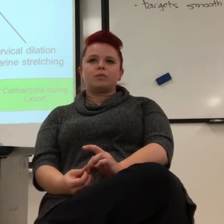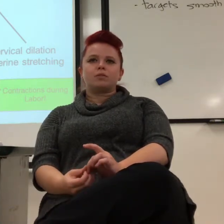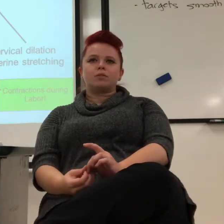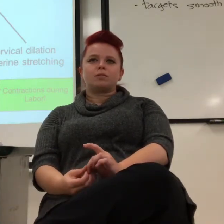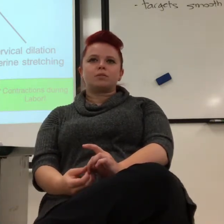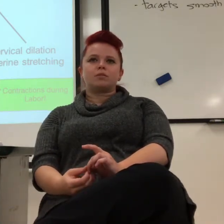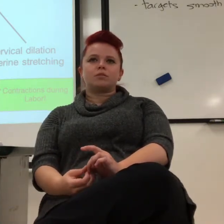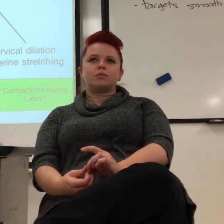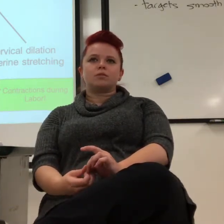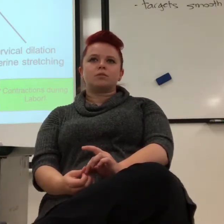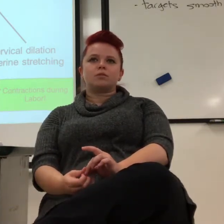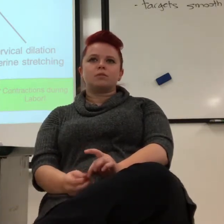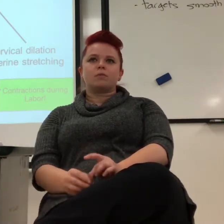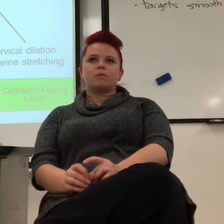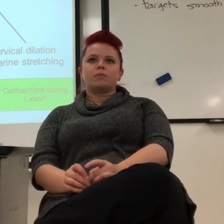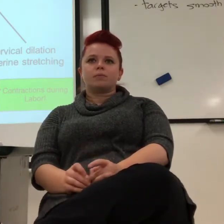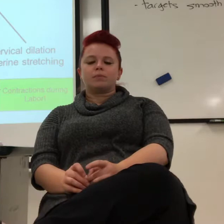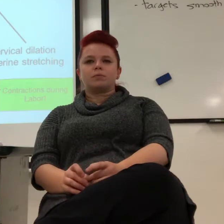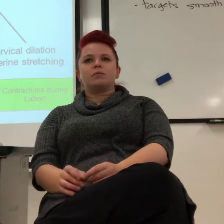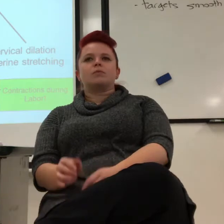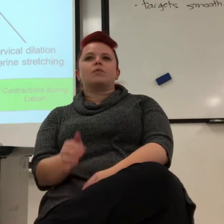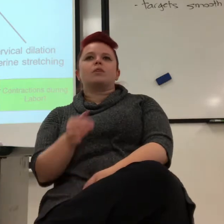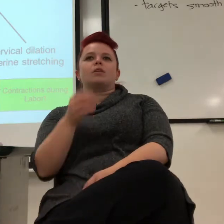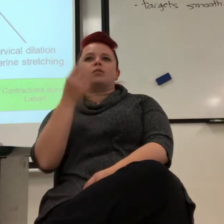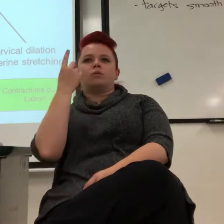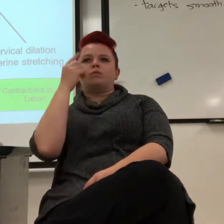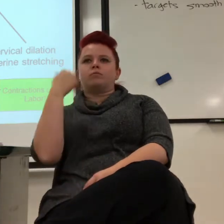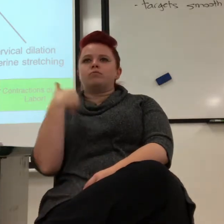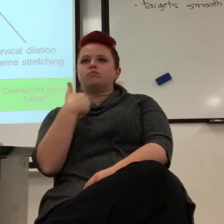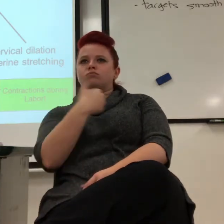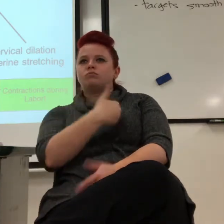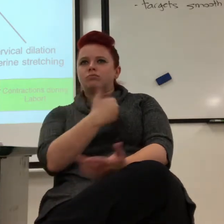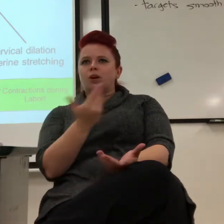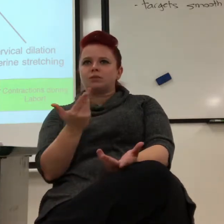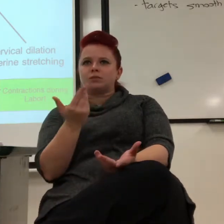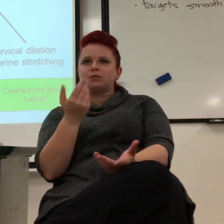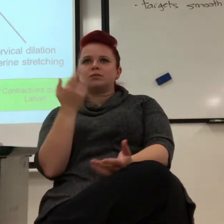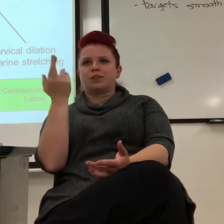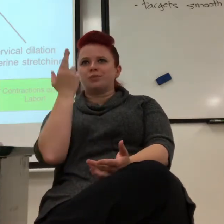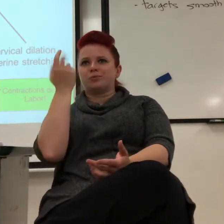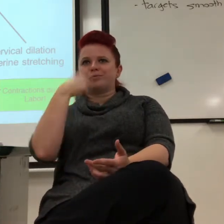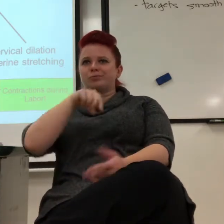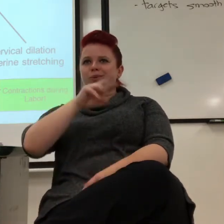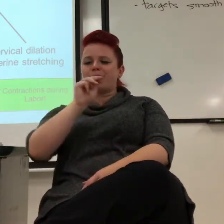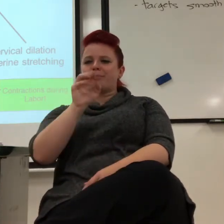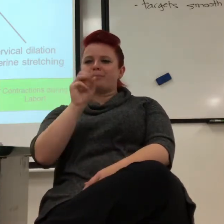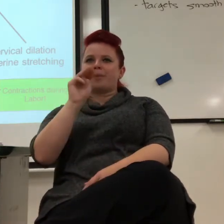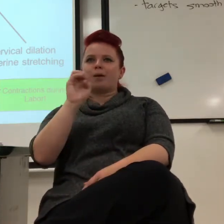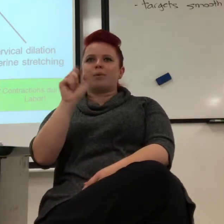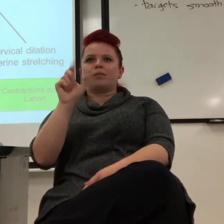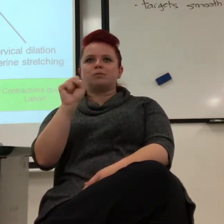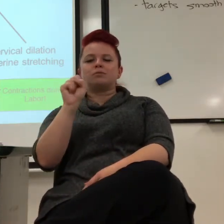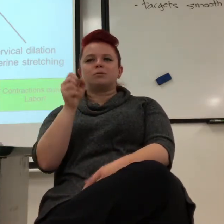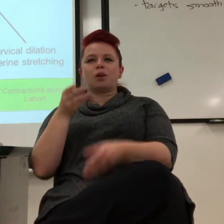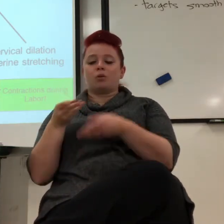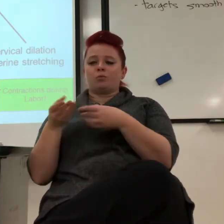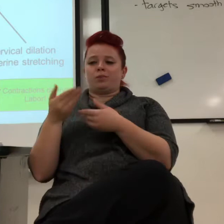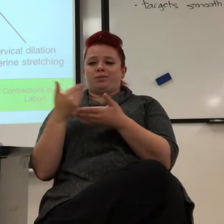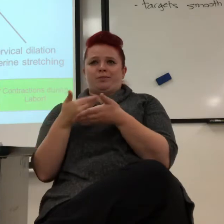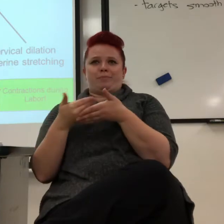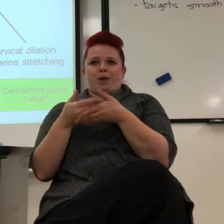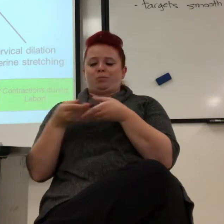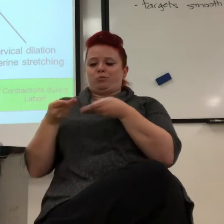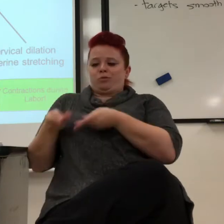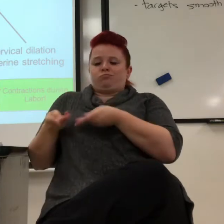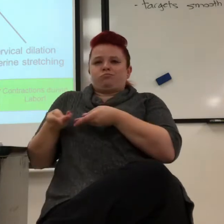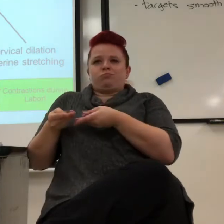mammary ducts. You know, of the breasts. That's why we're mammals. We feed our young with milk from